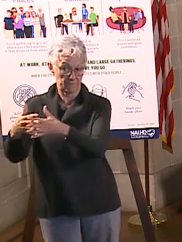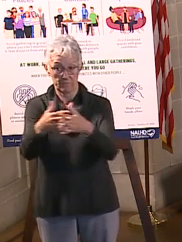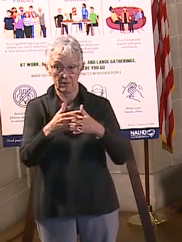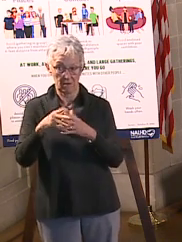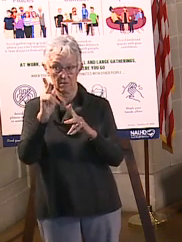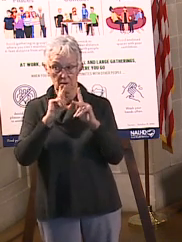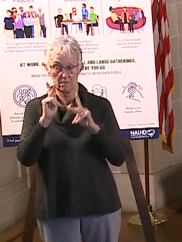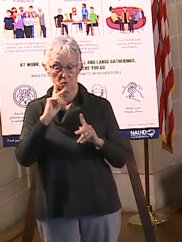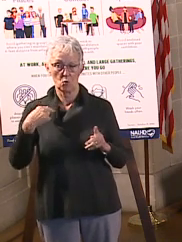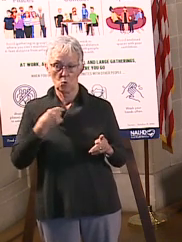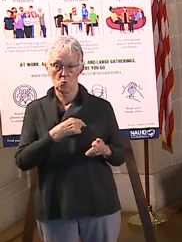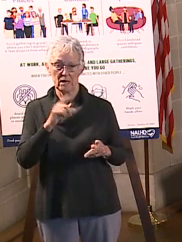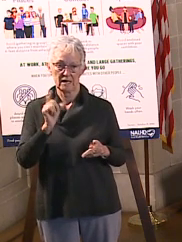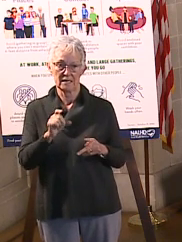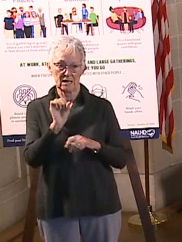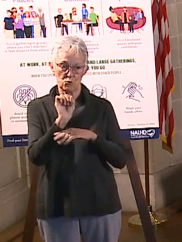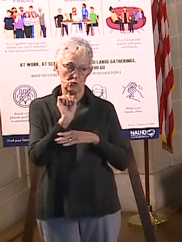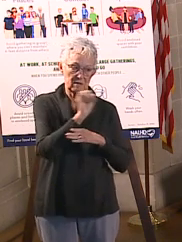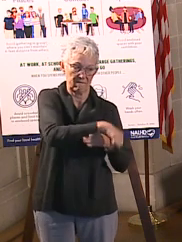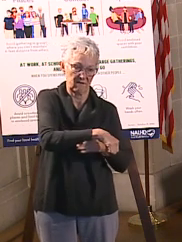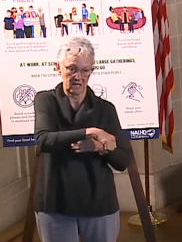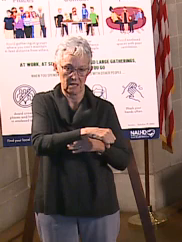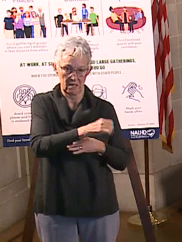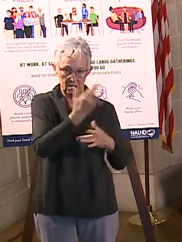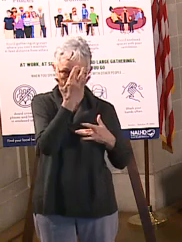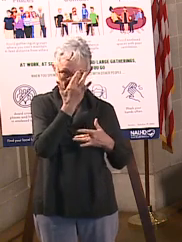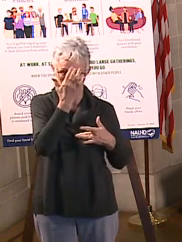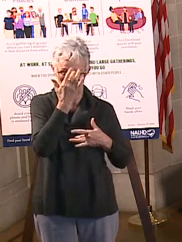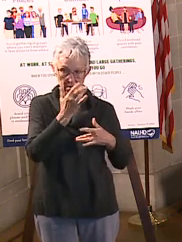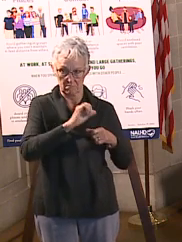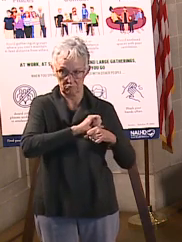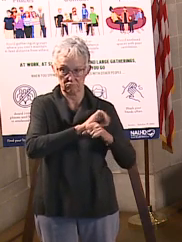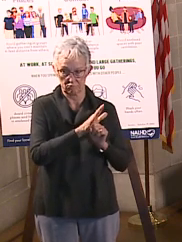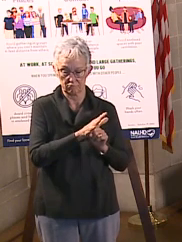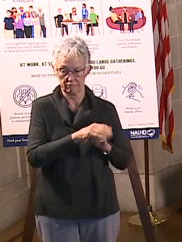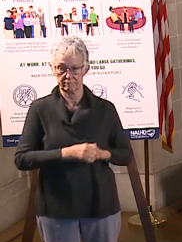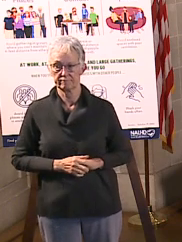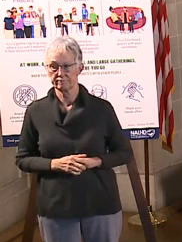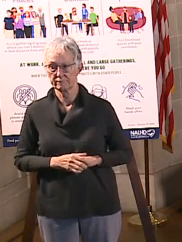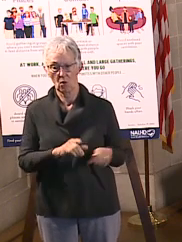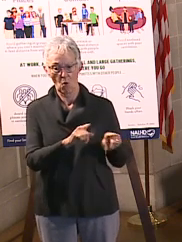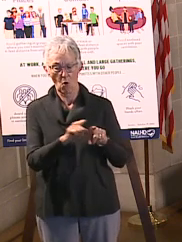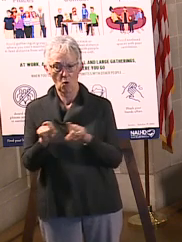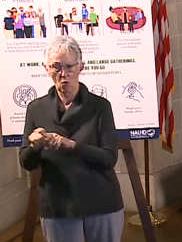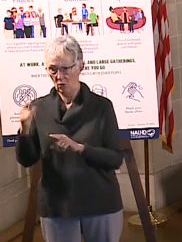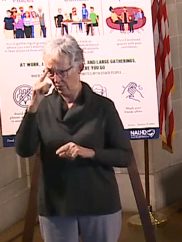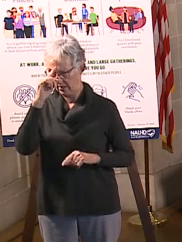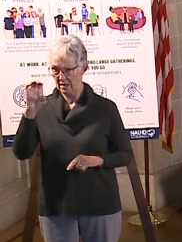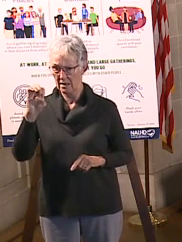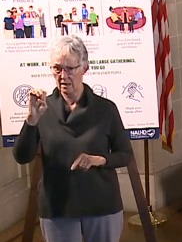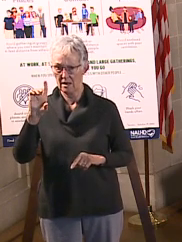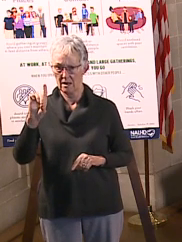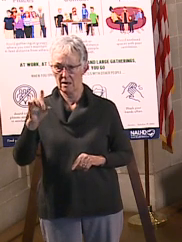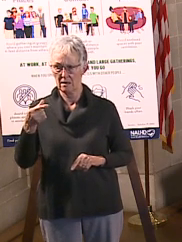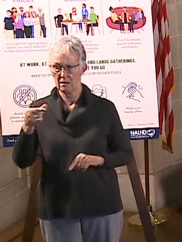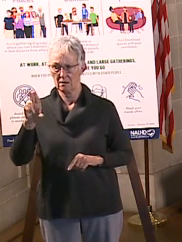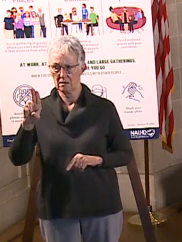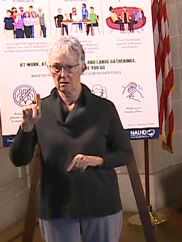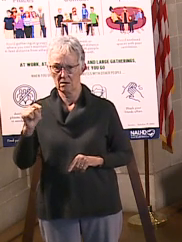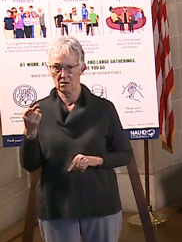against the global pandemic. I'm also thinking about Ed Guthrie today, a Nebraskan, our last Pearl Harbor